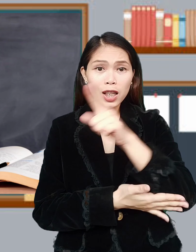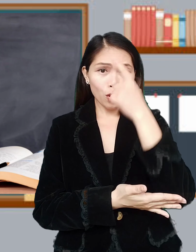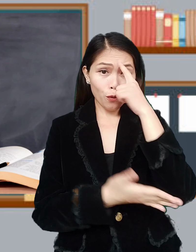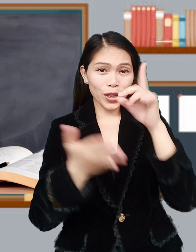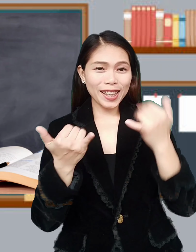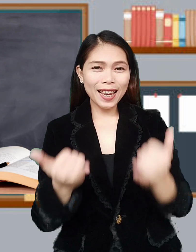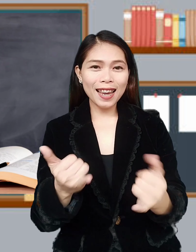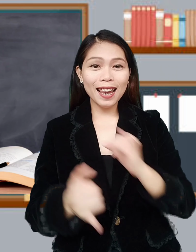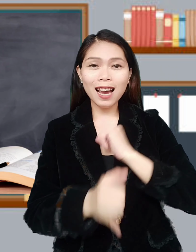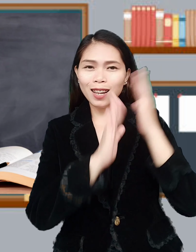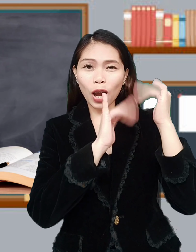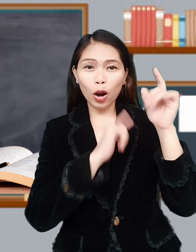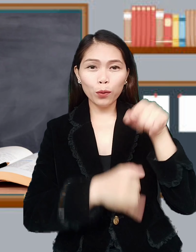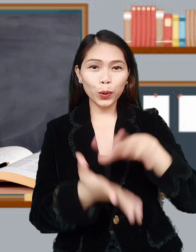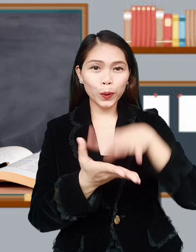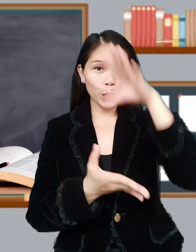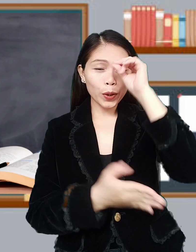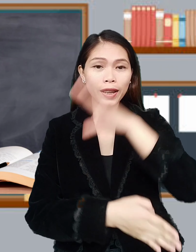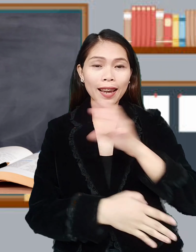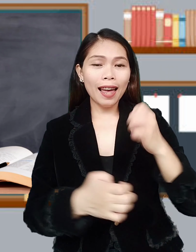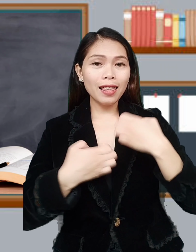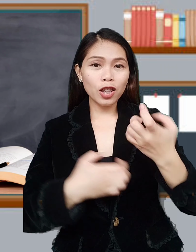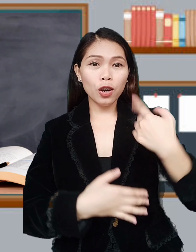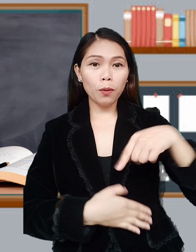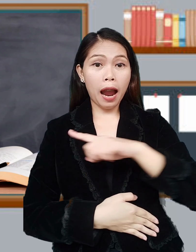That's all for today. I hope you learned and